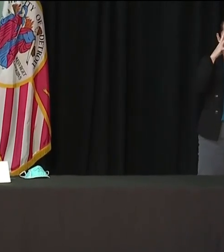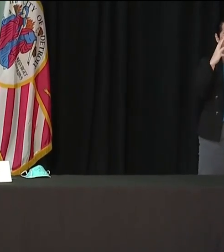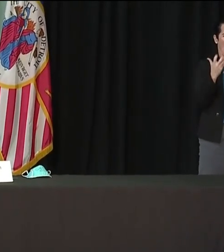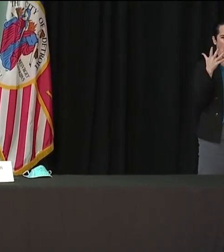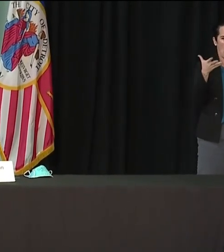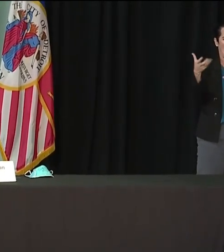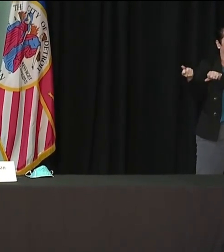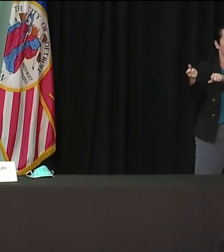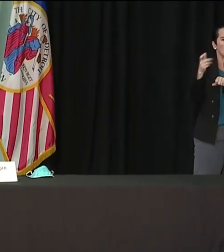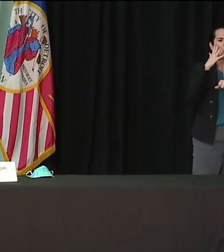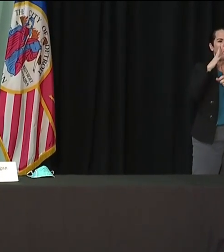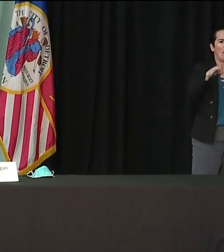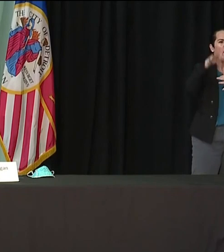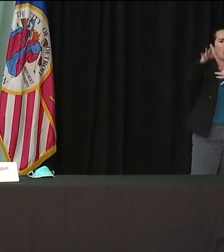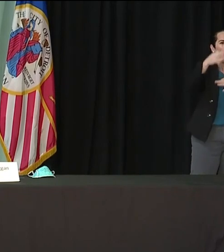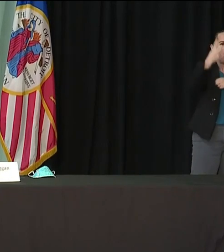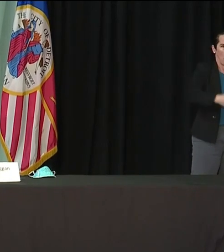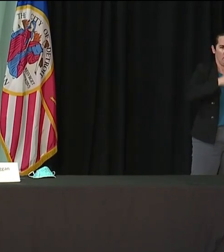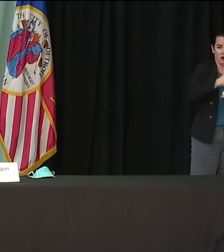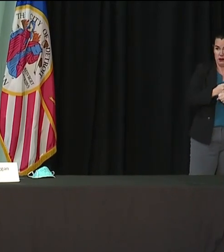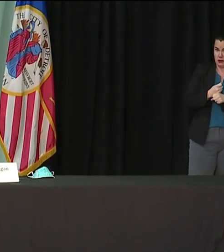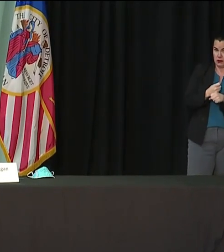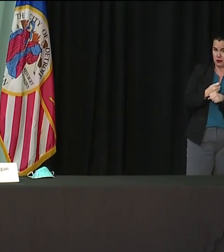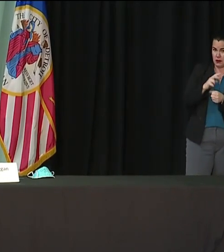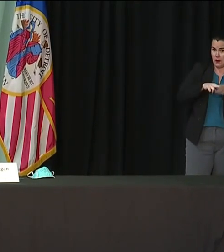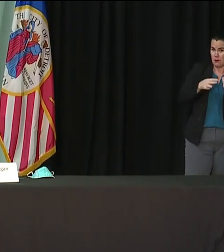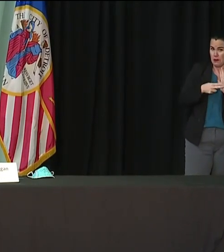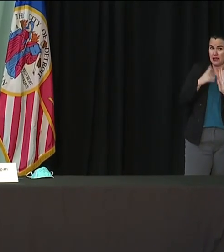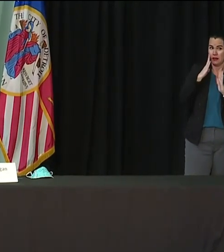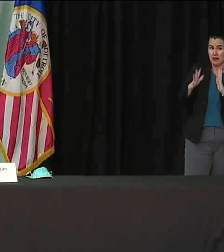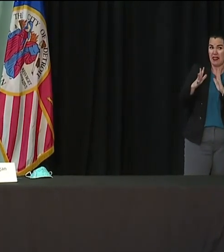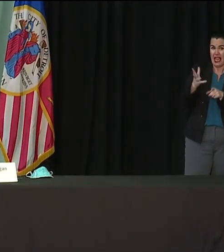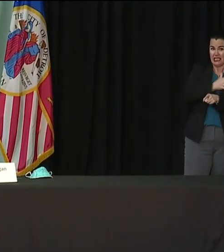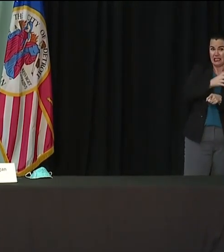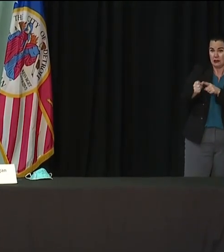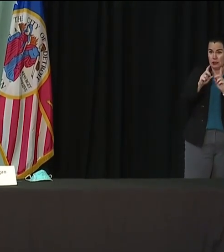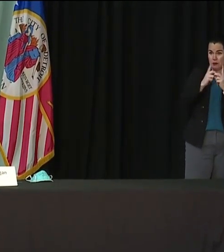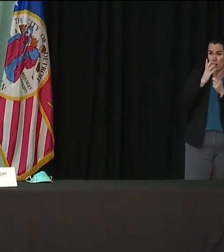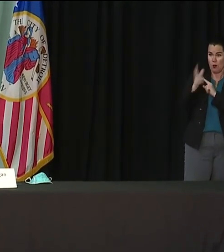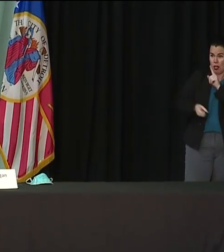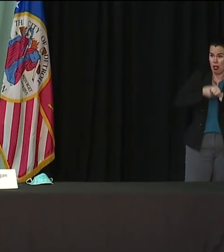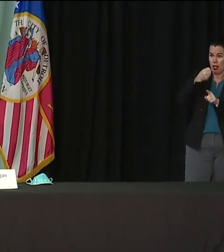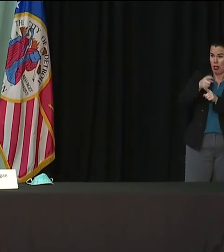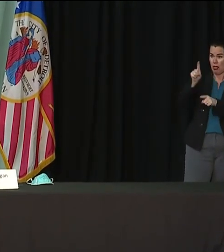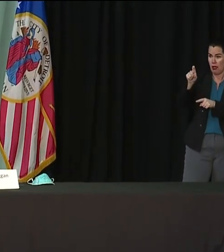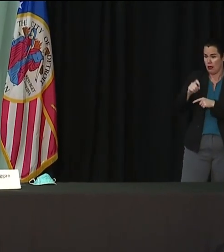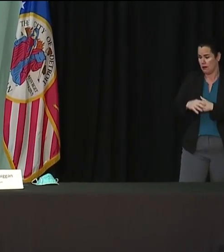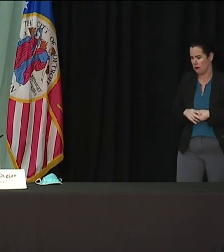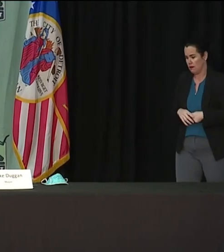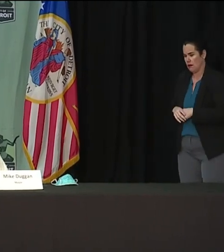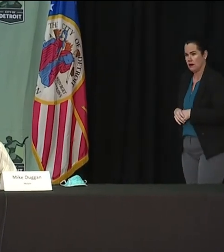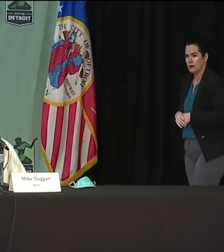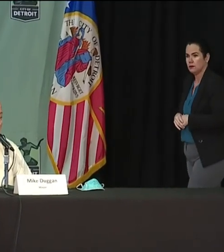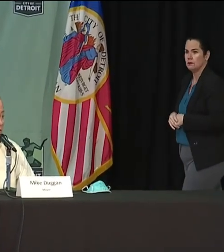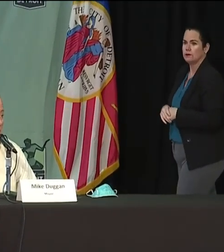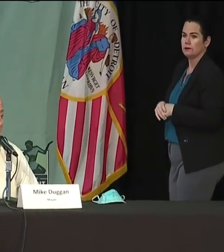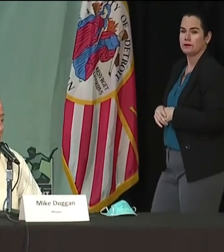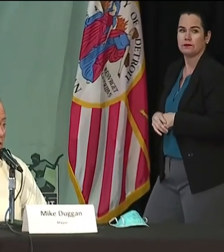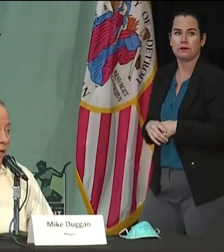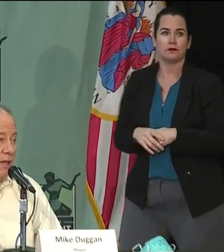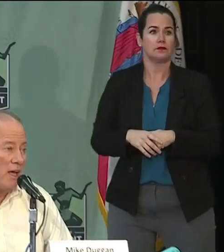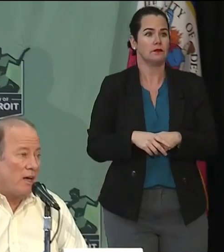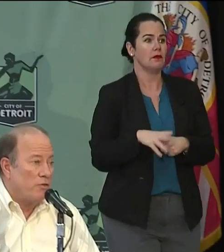ahead, but does that mean that the establishment of a demolition department, has that also been delayed? It's a problem that Council